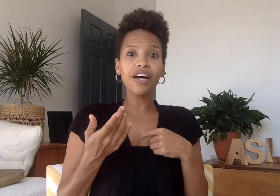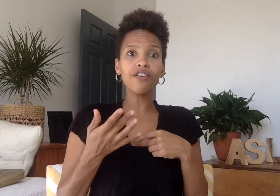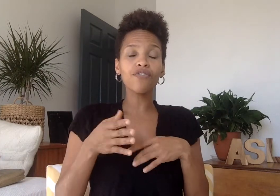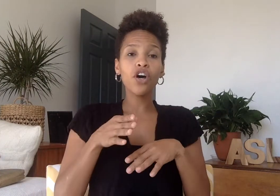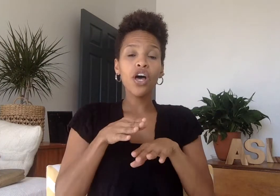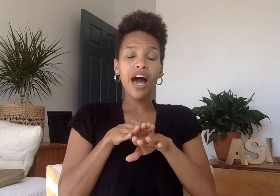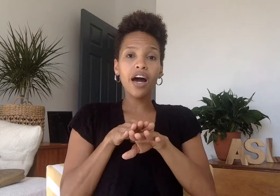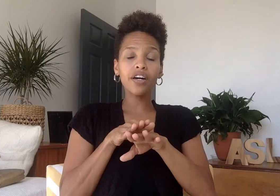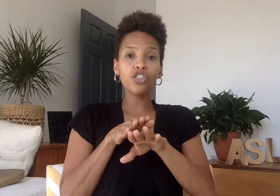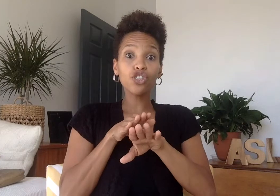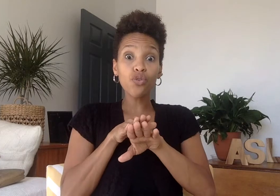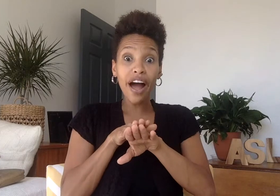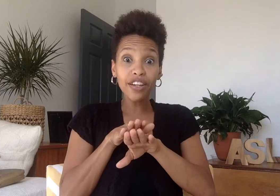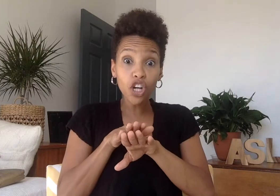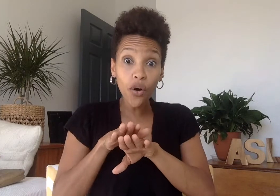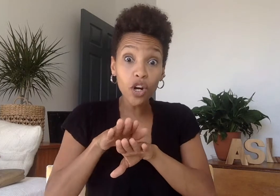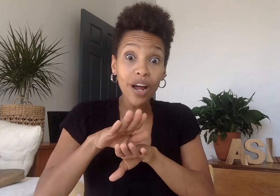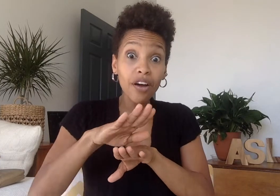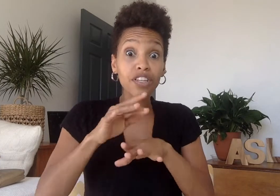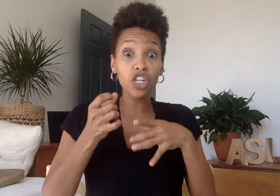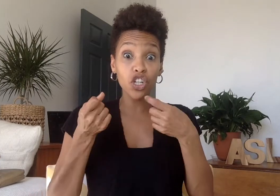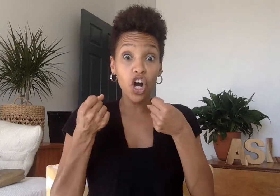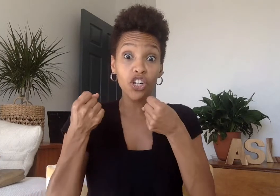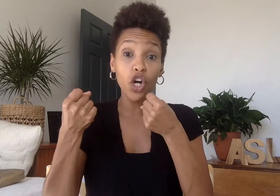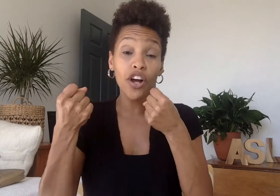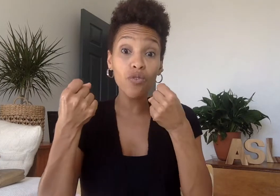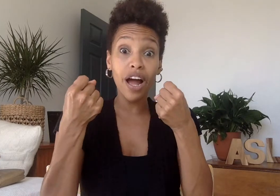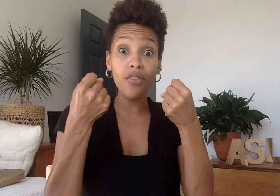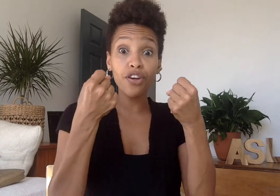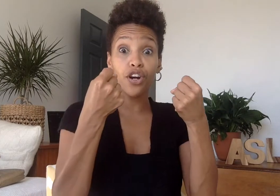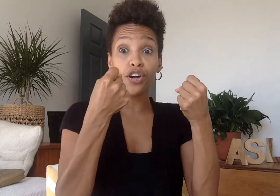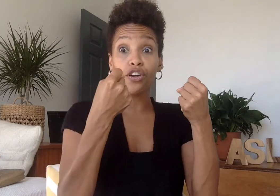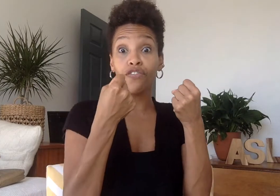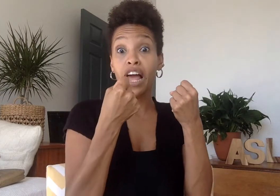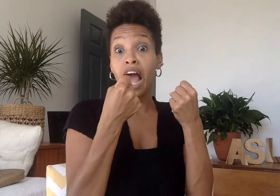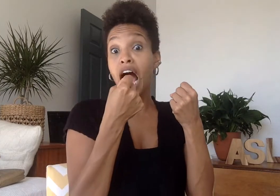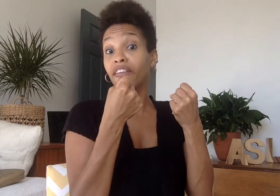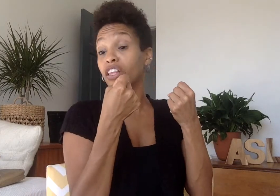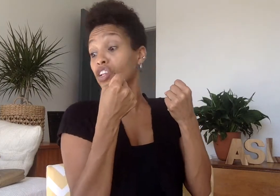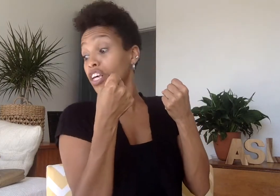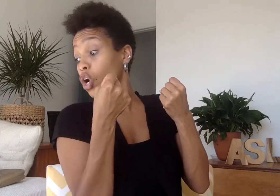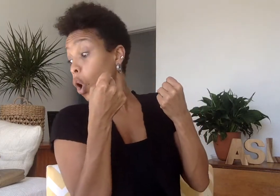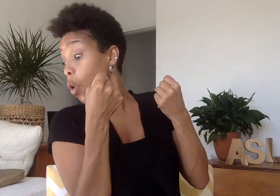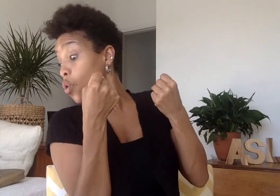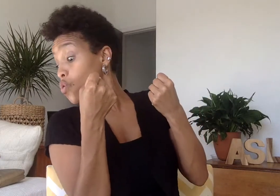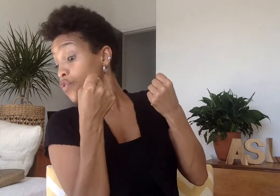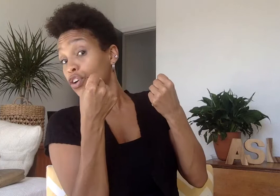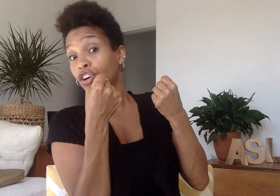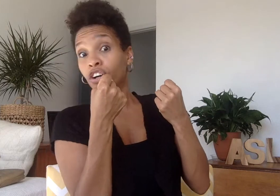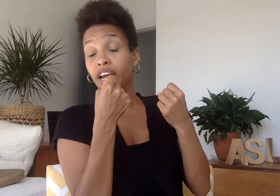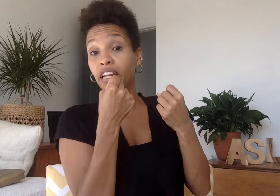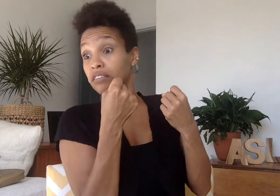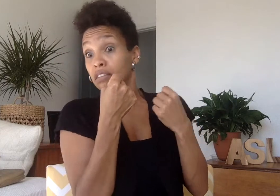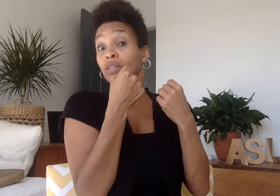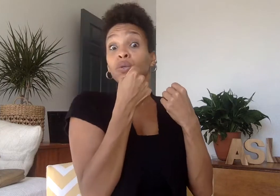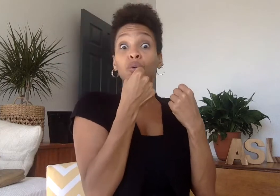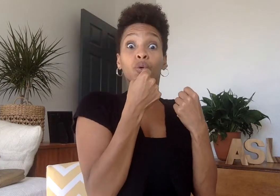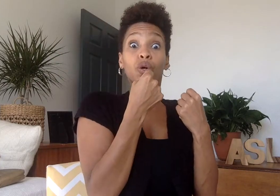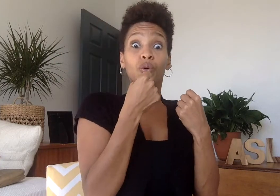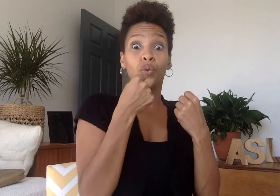yourself going around the curve and then looking over and